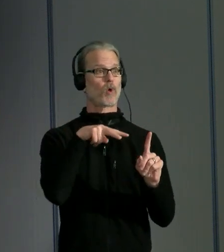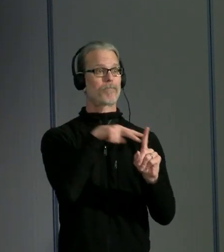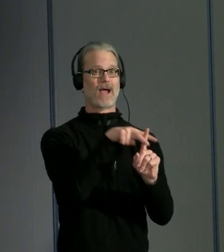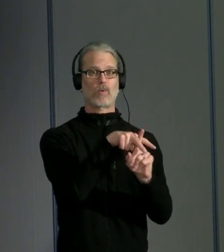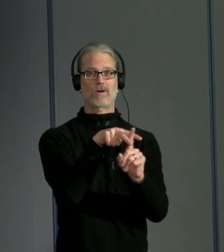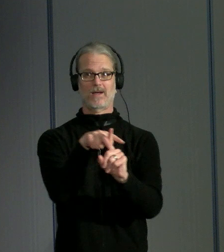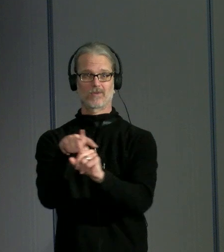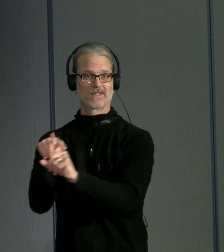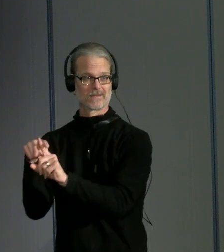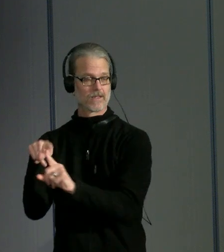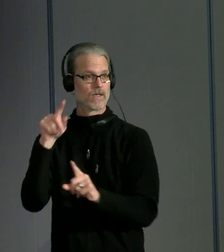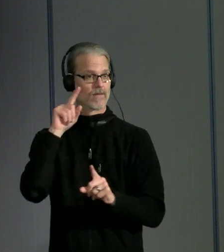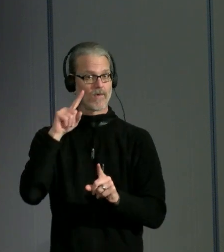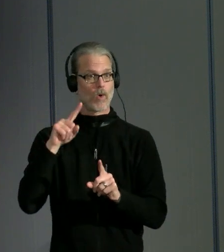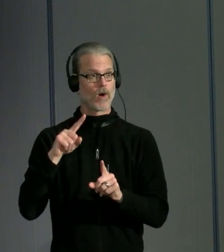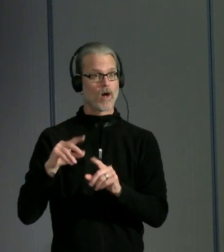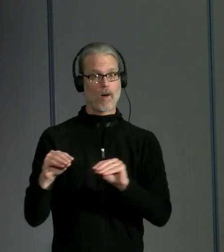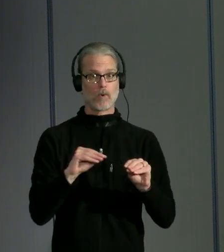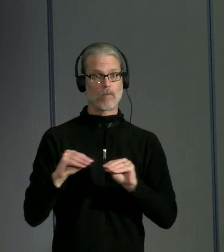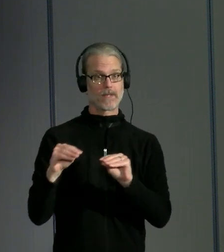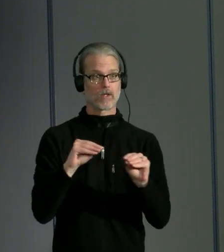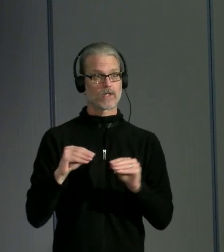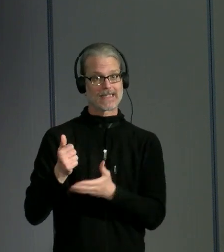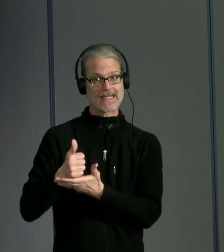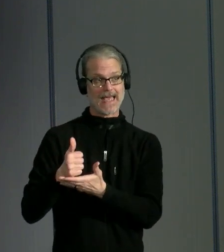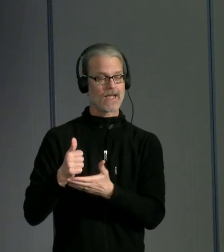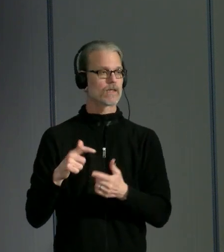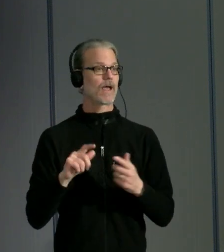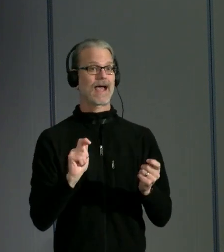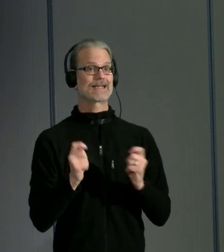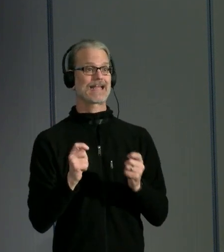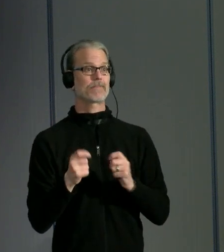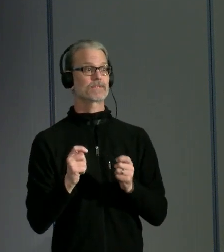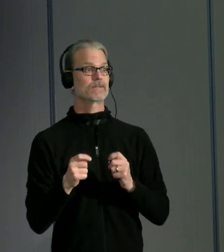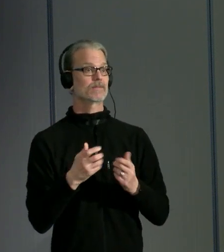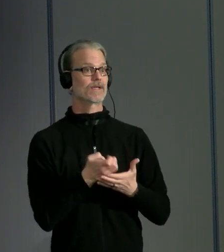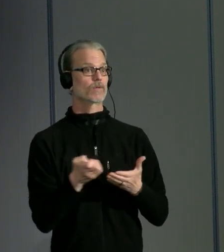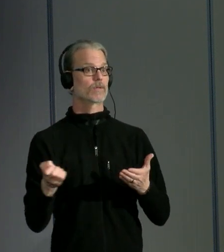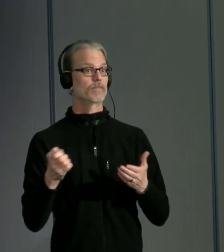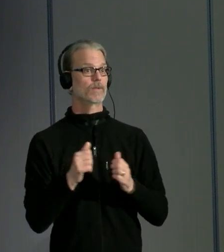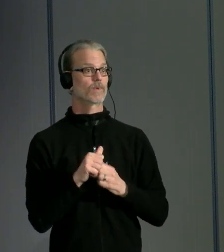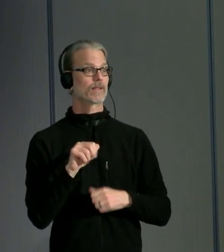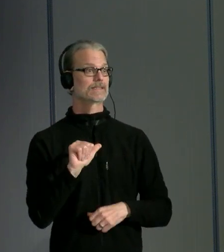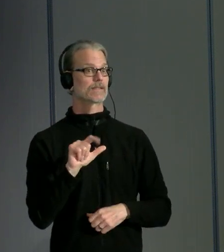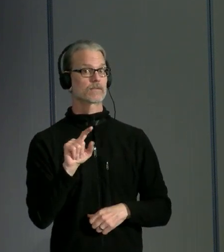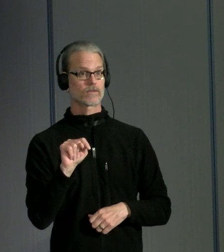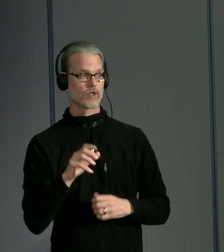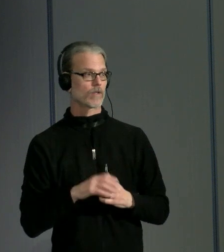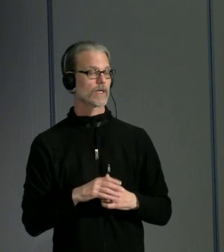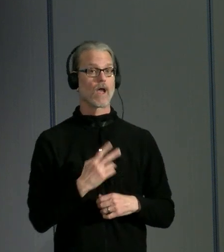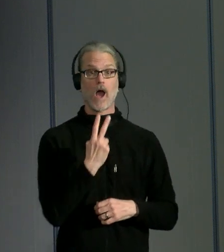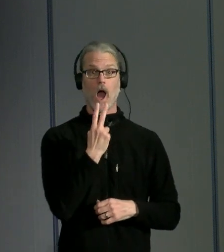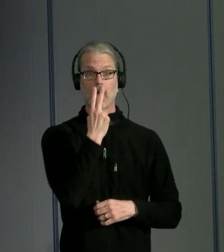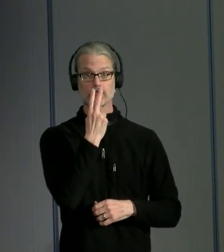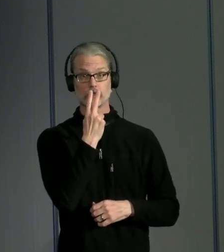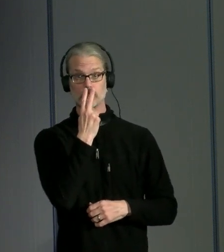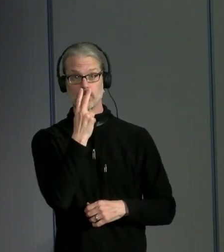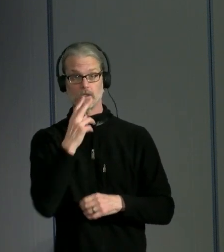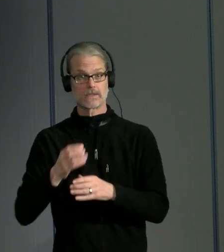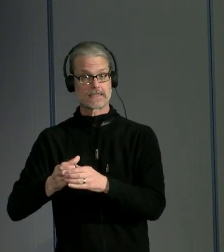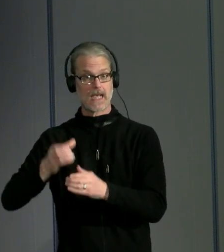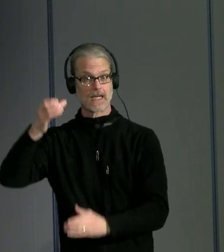a mobility aid, whether that's to function adaptive equipment with assistive technology on it, oxygen tanks,